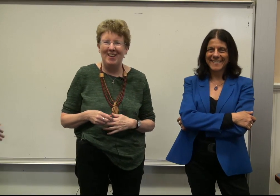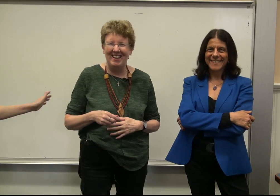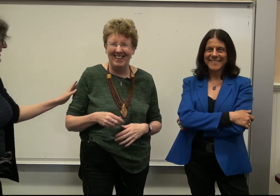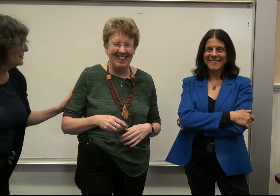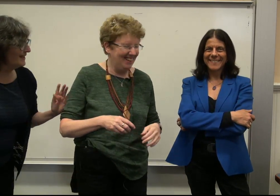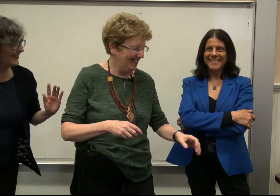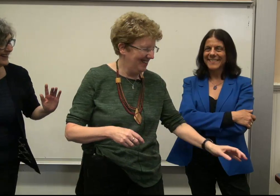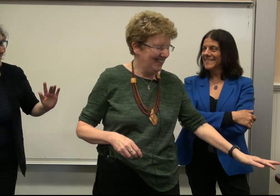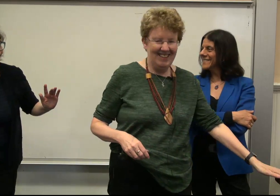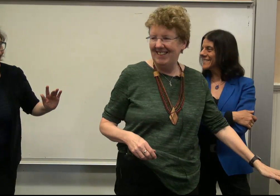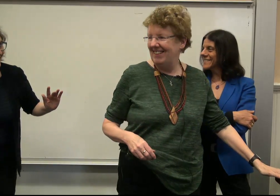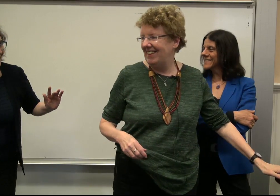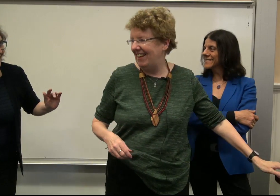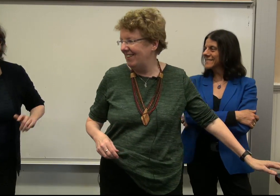bother.